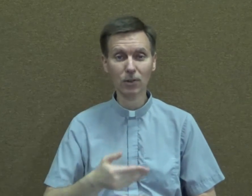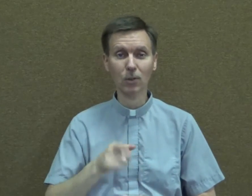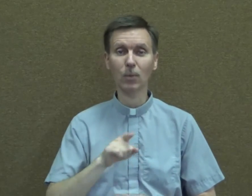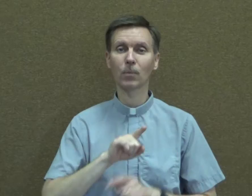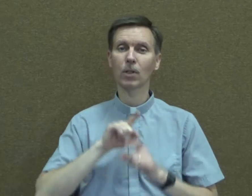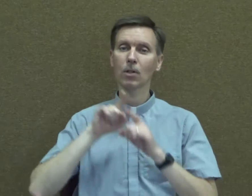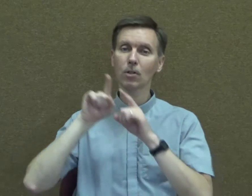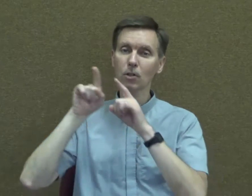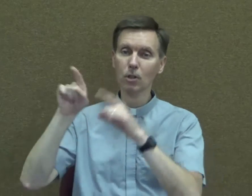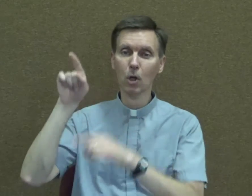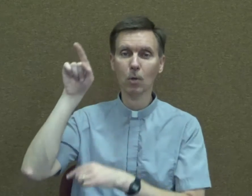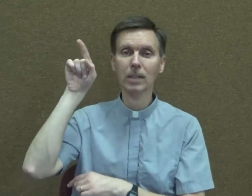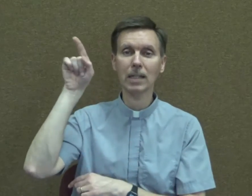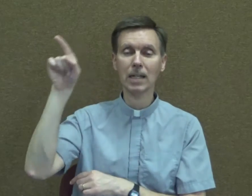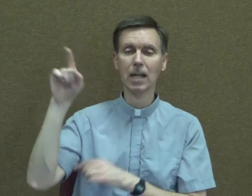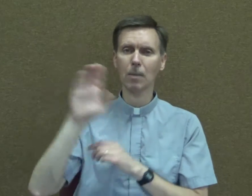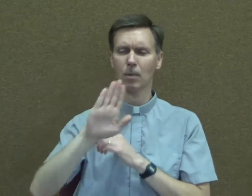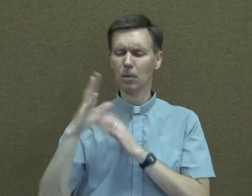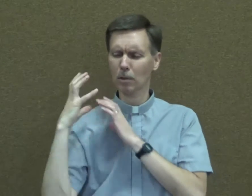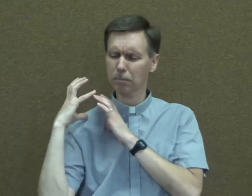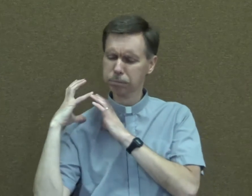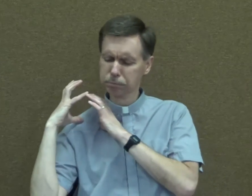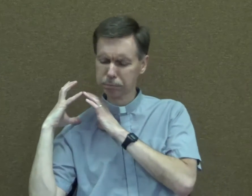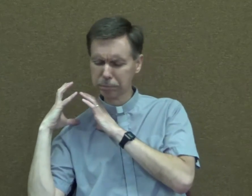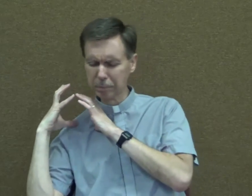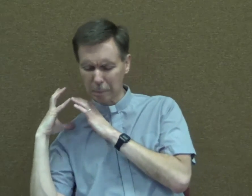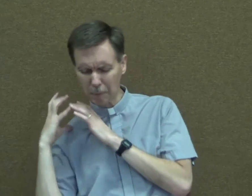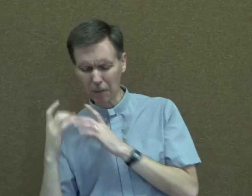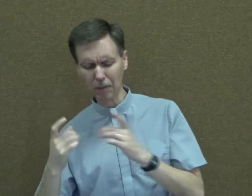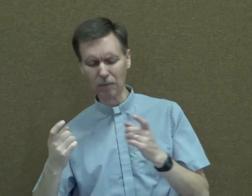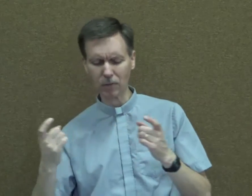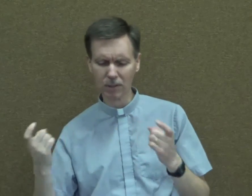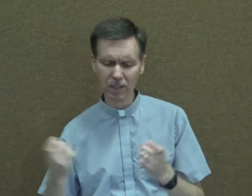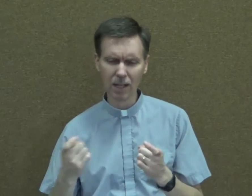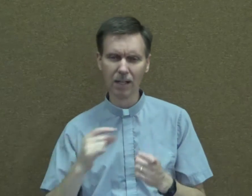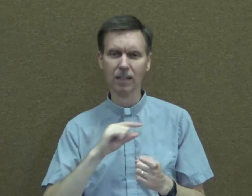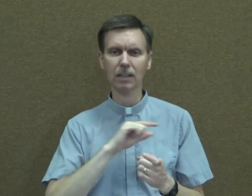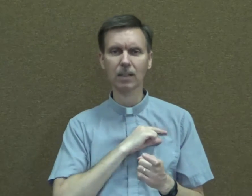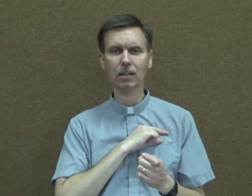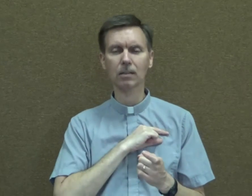you to go to him. Your burden of sin, guilt,